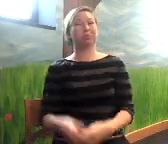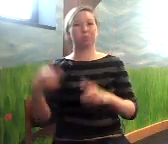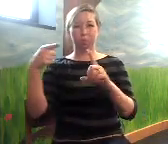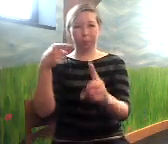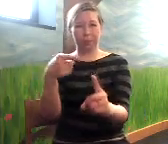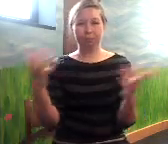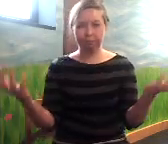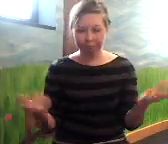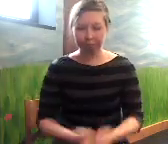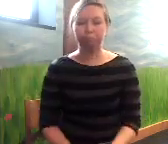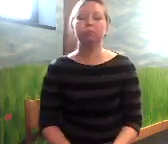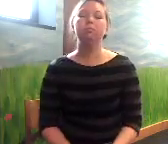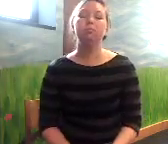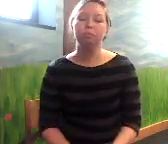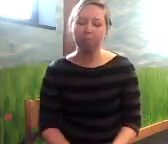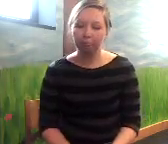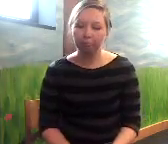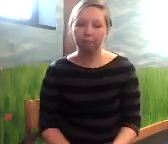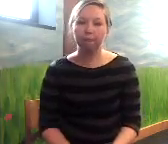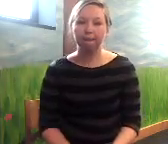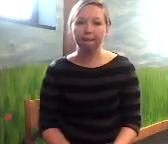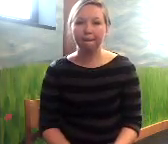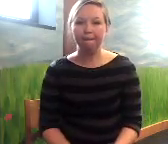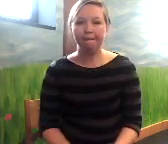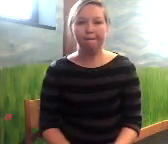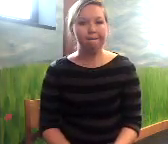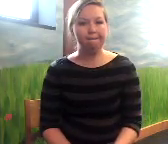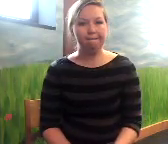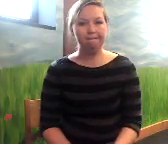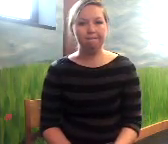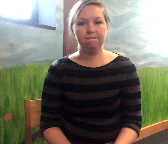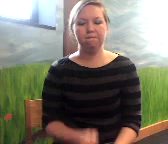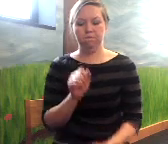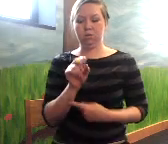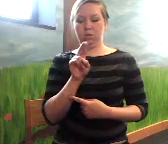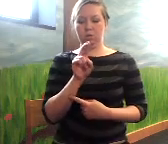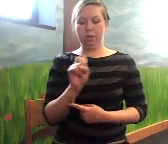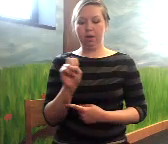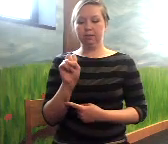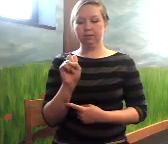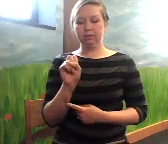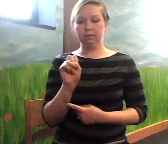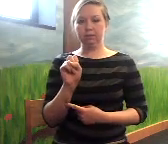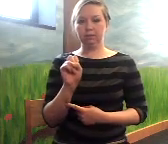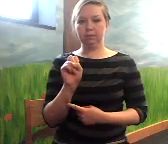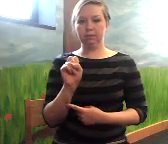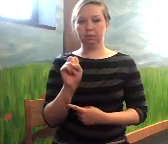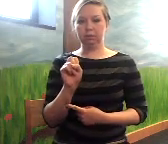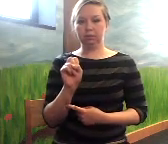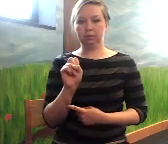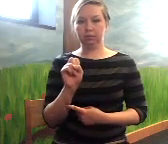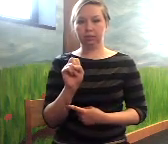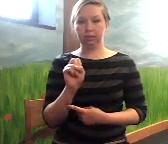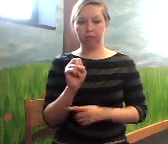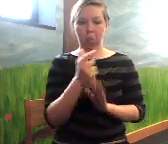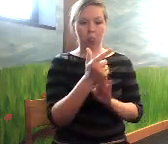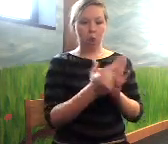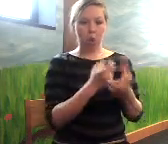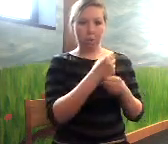U.S. decision makers, people working in the State Department, who gave advice to the high-level